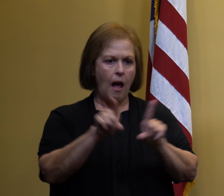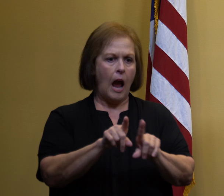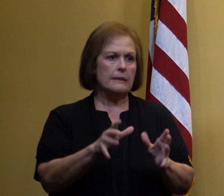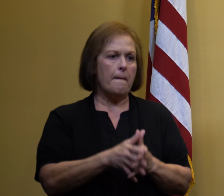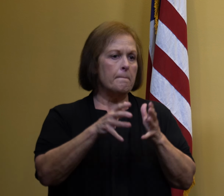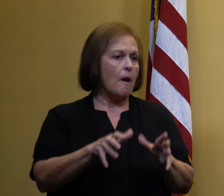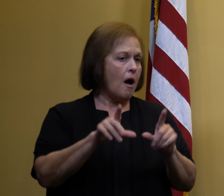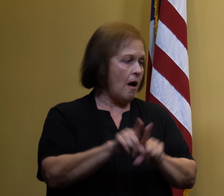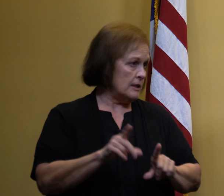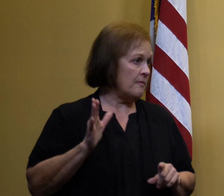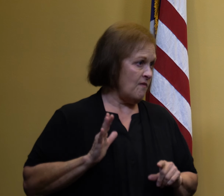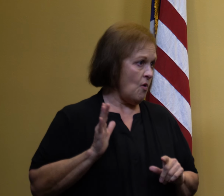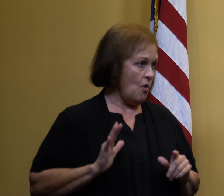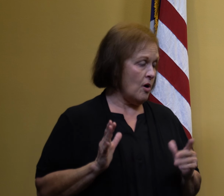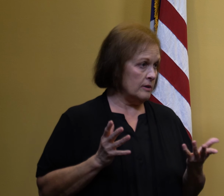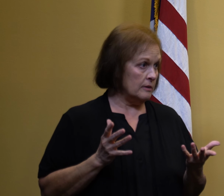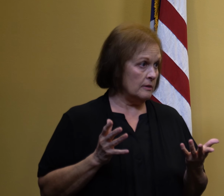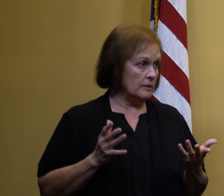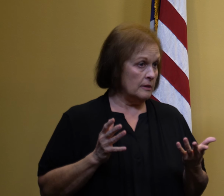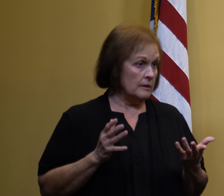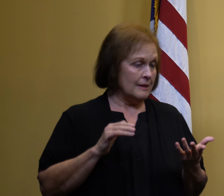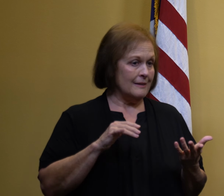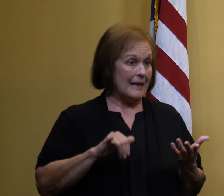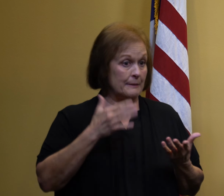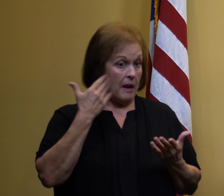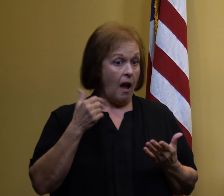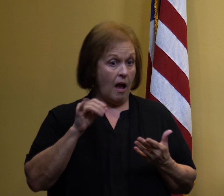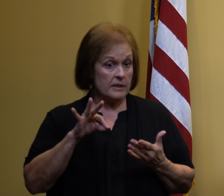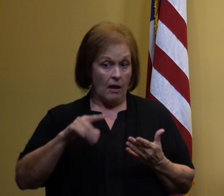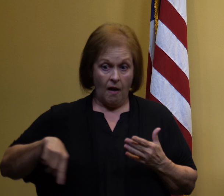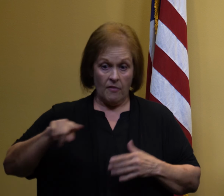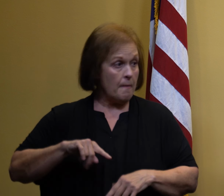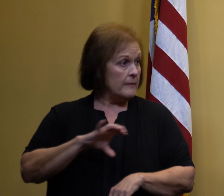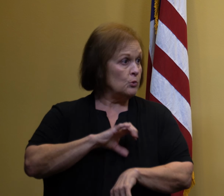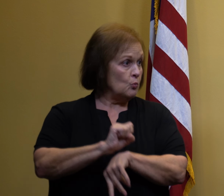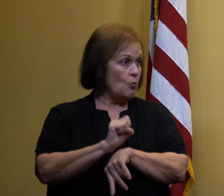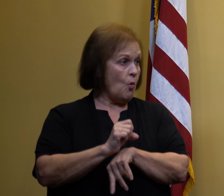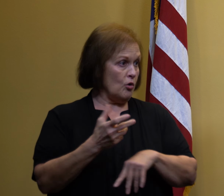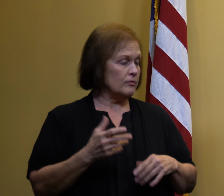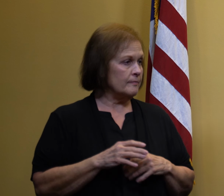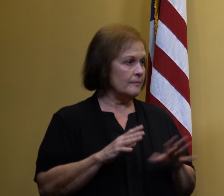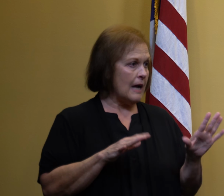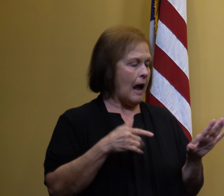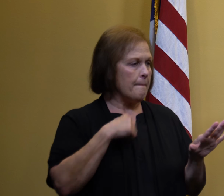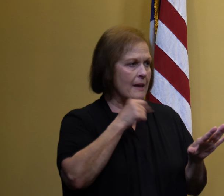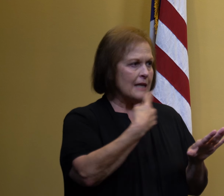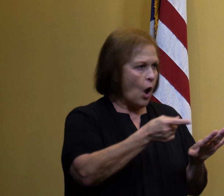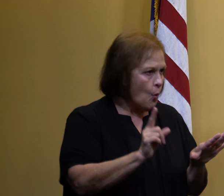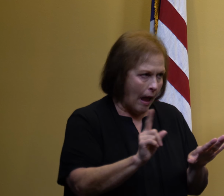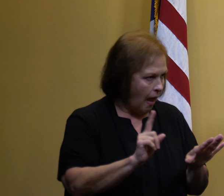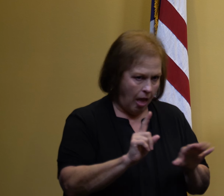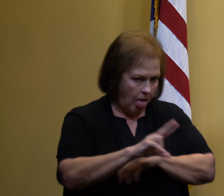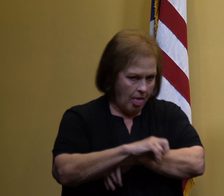level that we have seen in the past, and it is because of these deployment strategies. And I'm not going to tell you where they